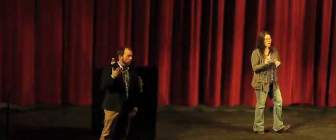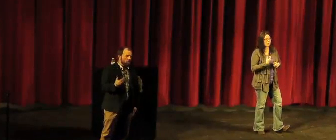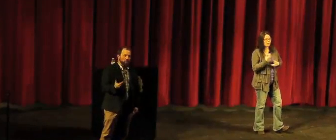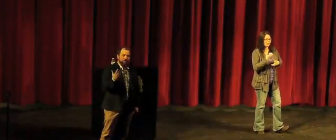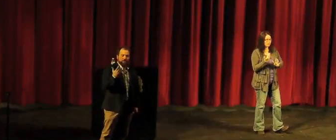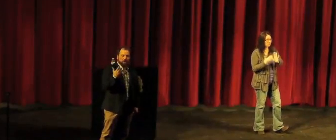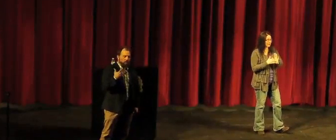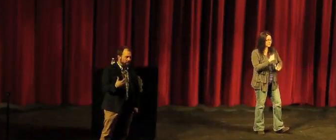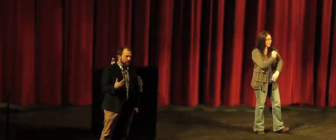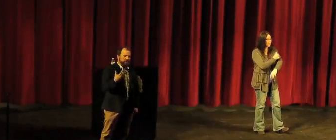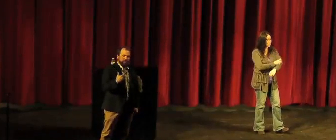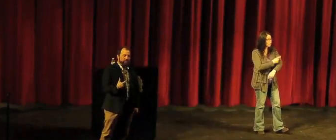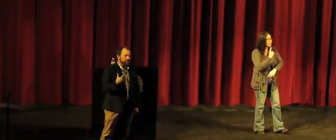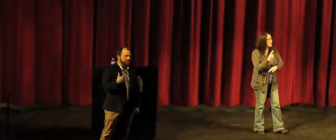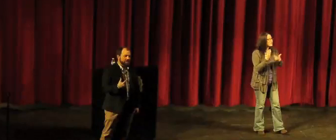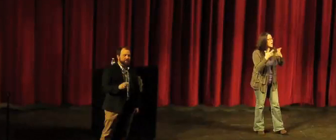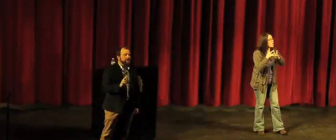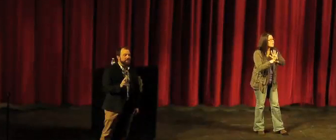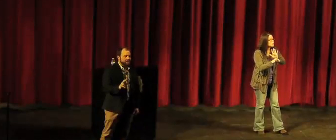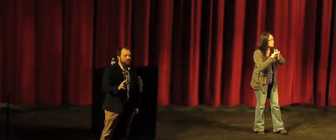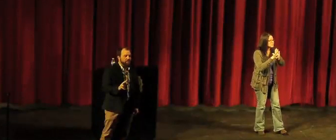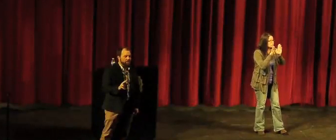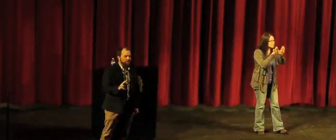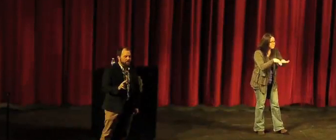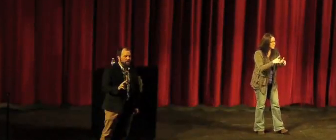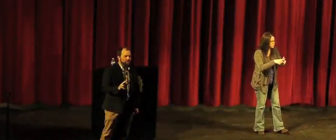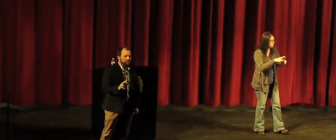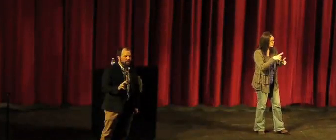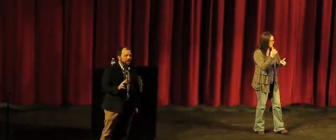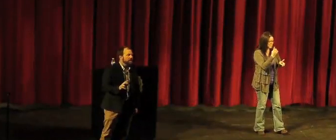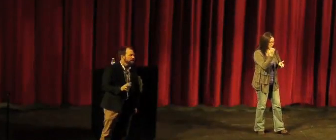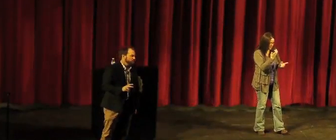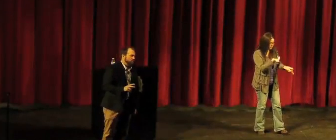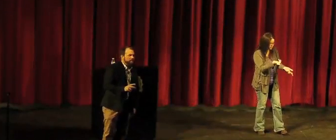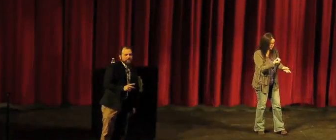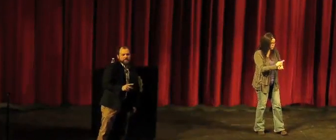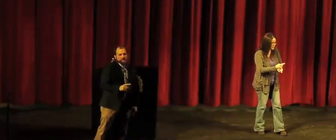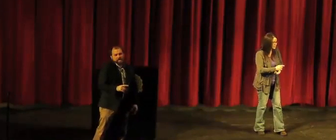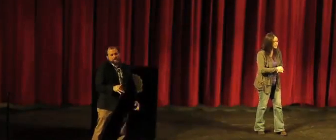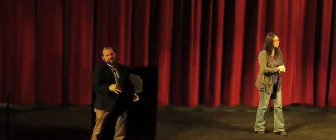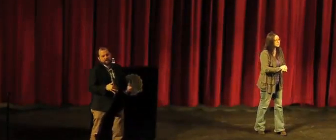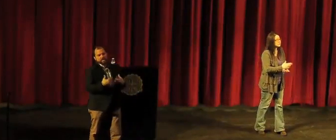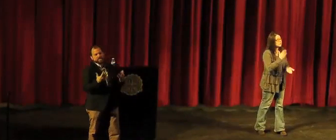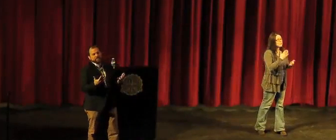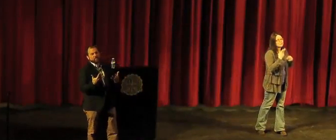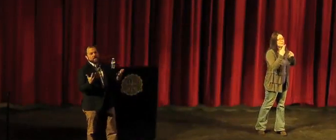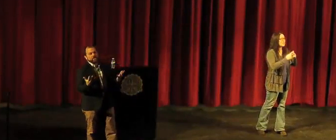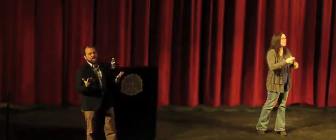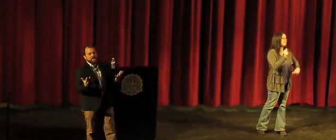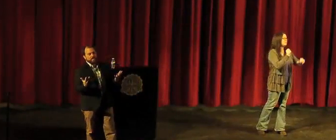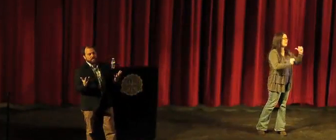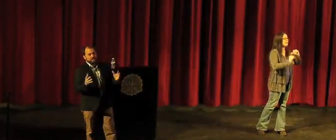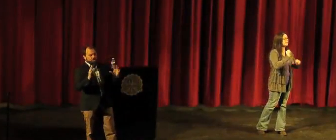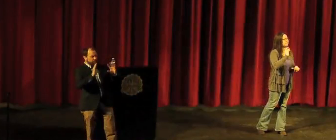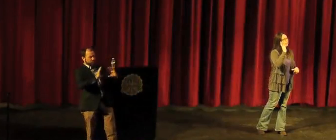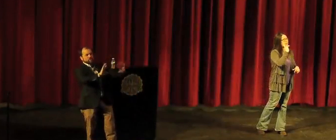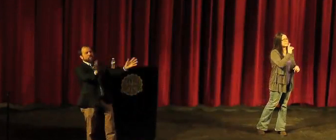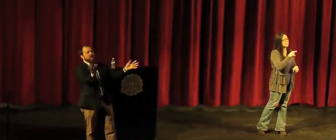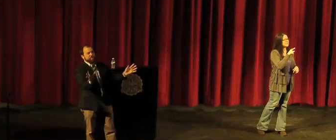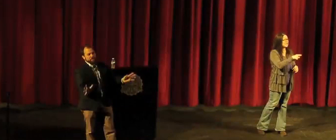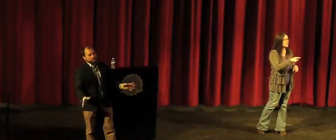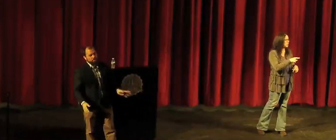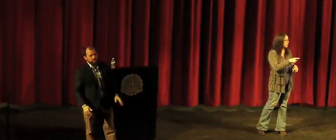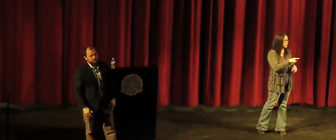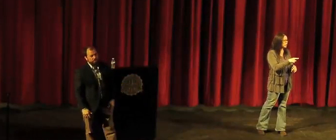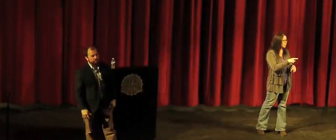we are always already choosing to submit to some authority, right? So it might be in the name of scientific rationality that you throw